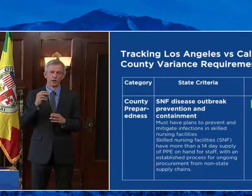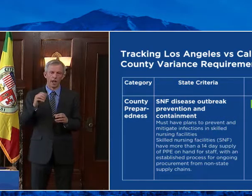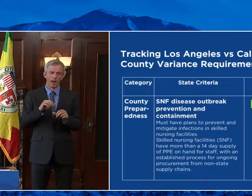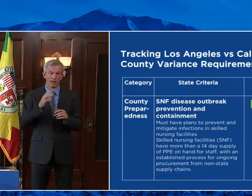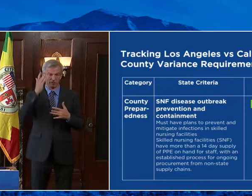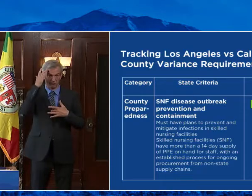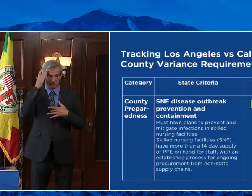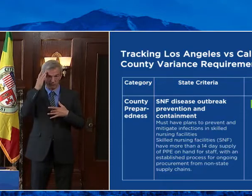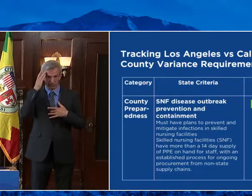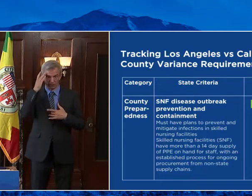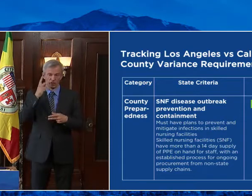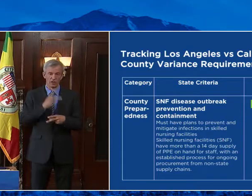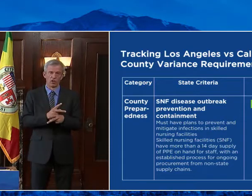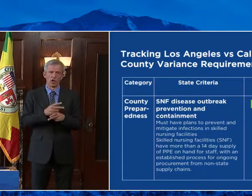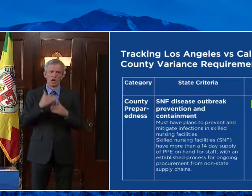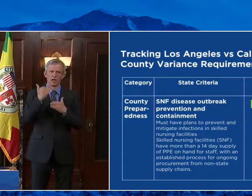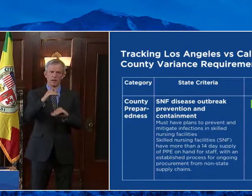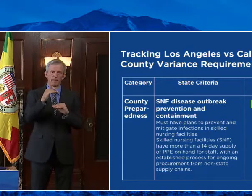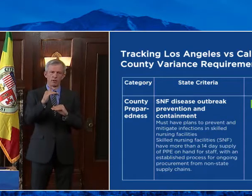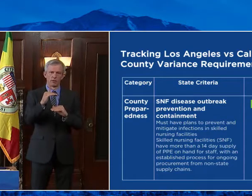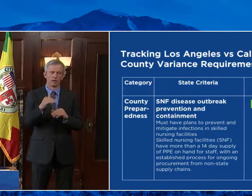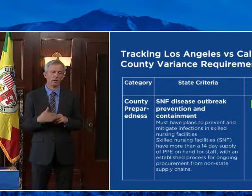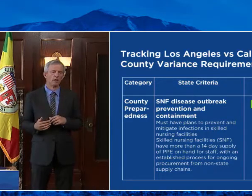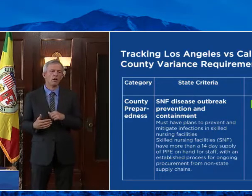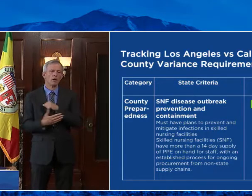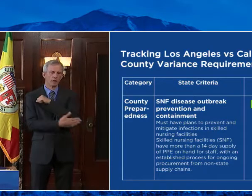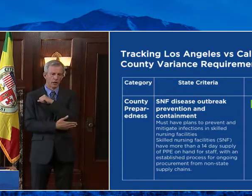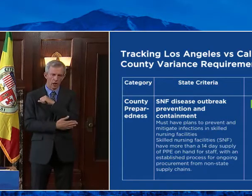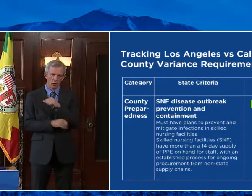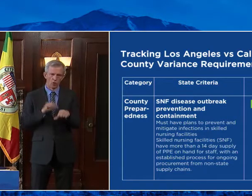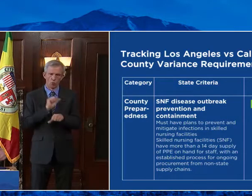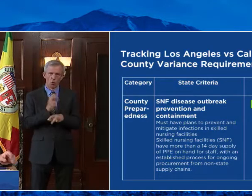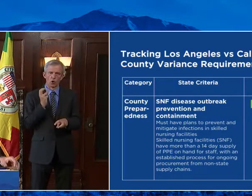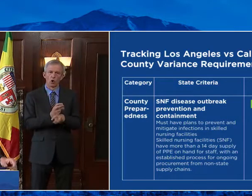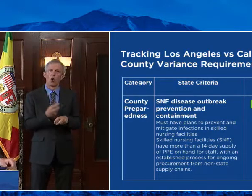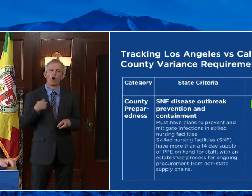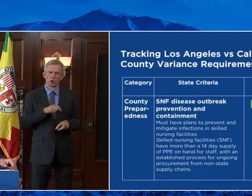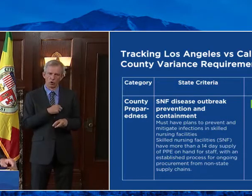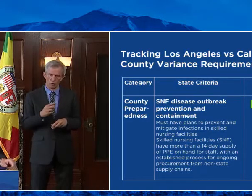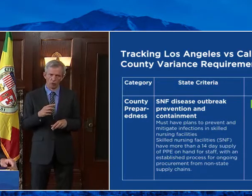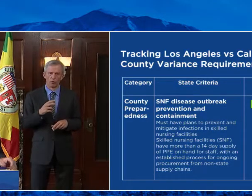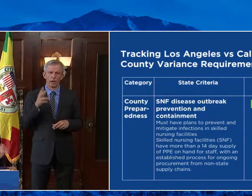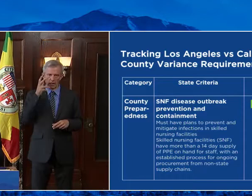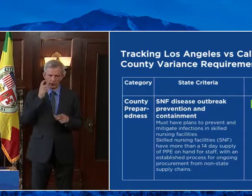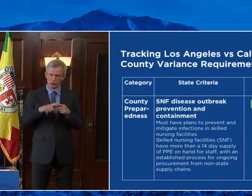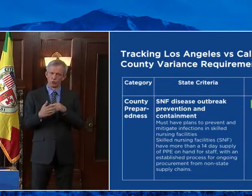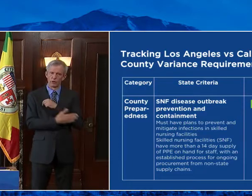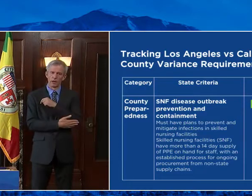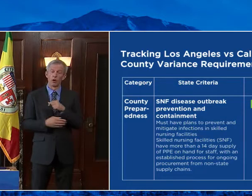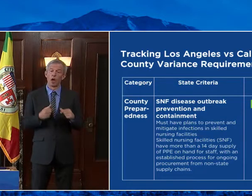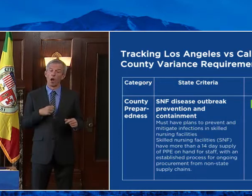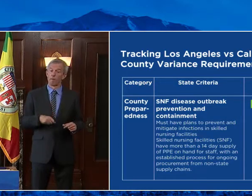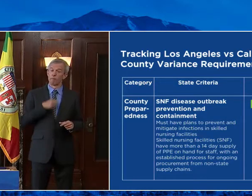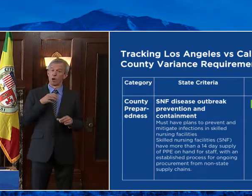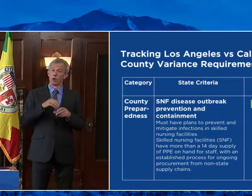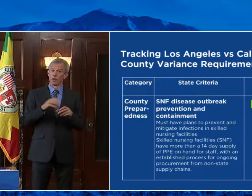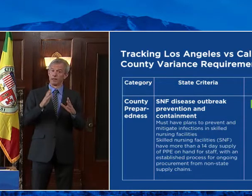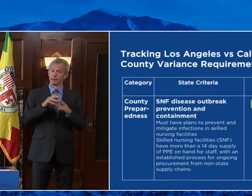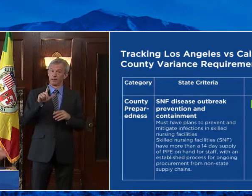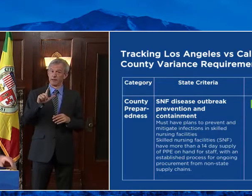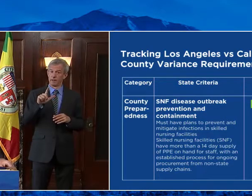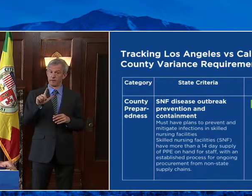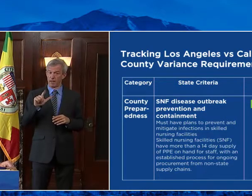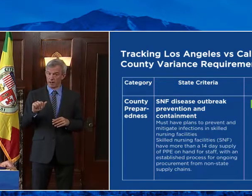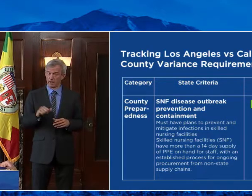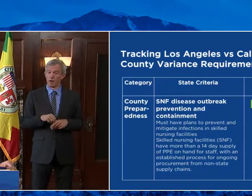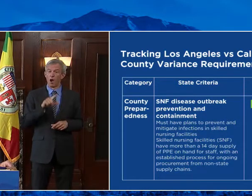The county's been working extremely hard, and we listen to them and where we need to go. But I'm proud that in the city of Los Angeles, of 135 skilled